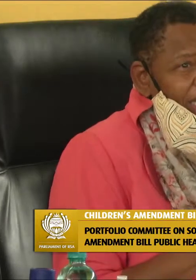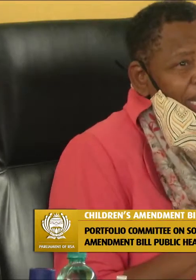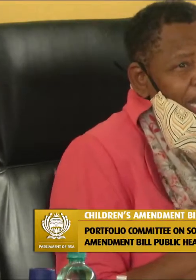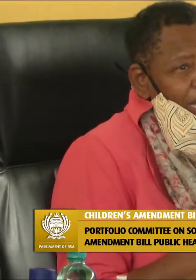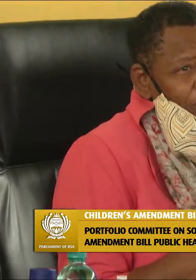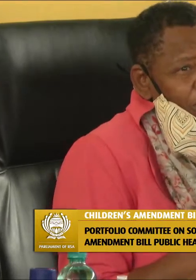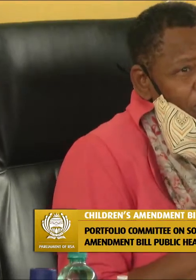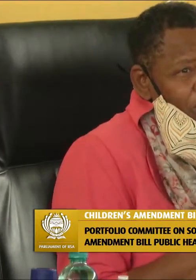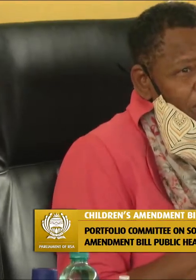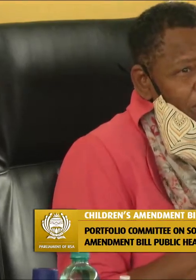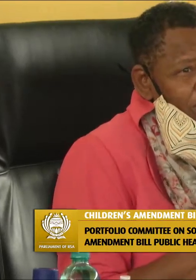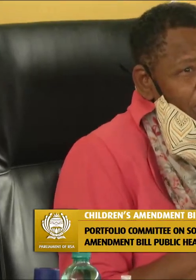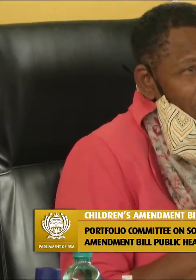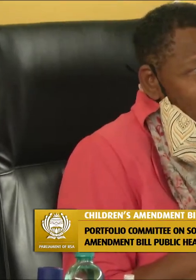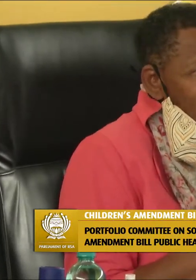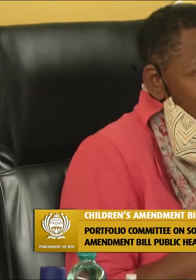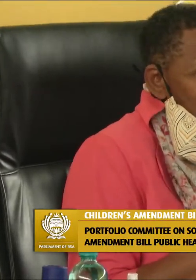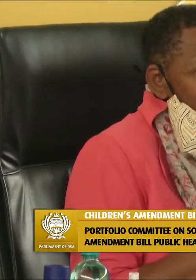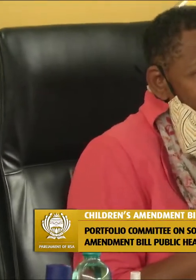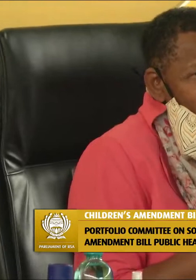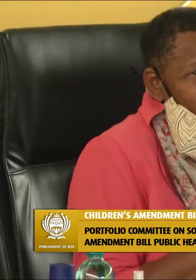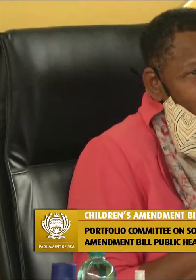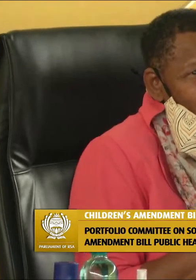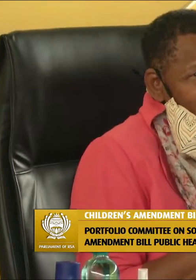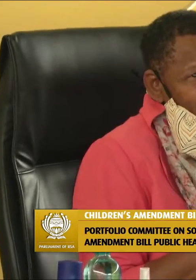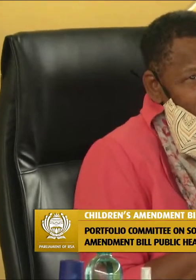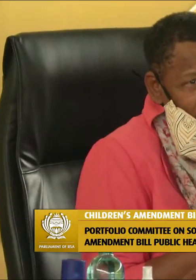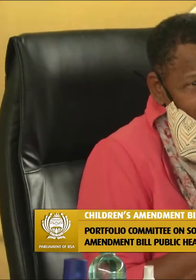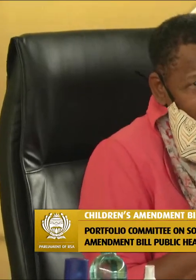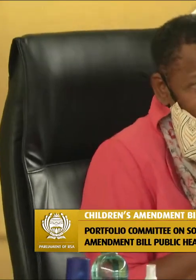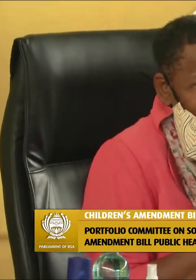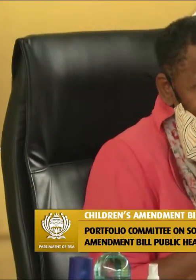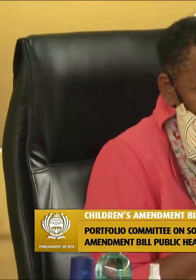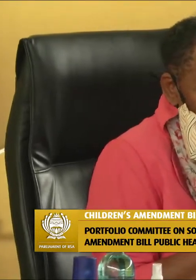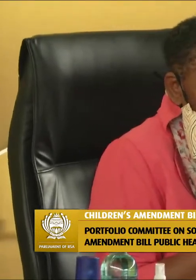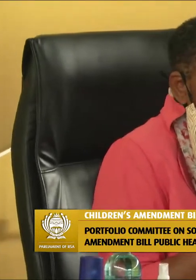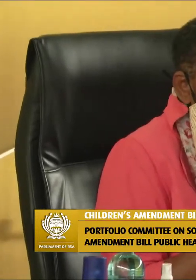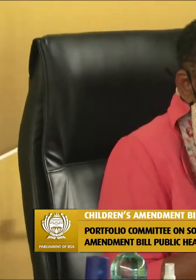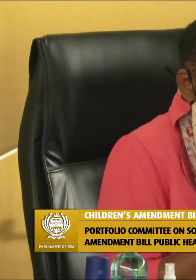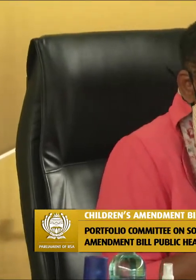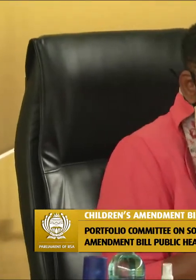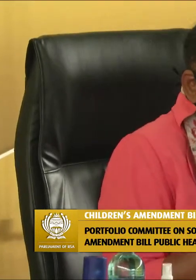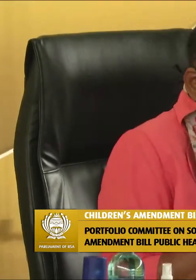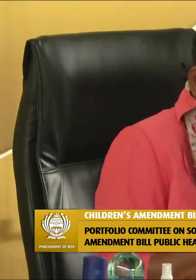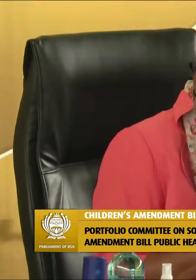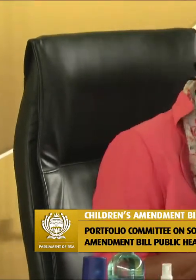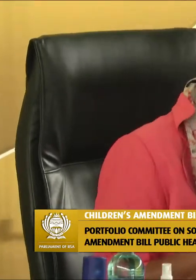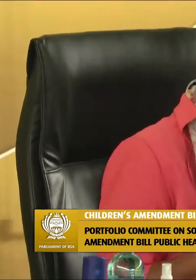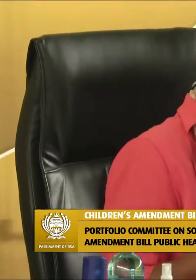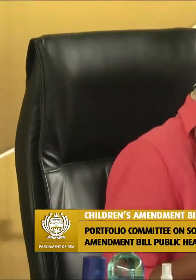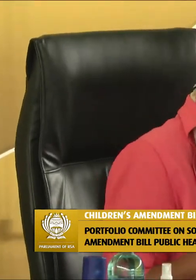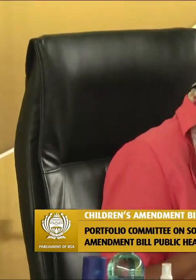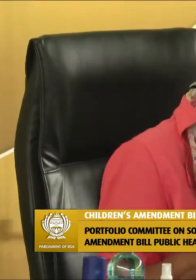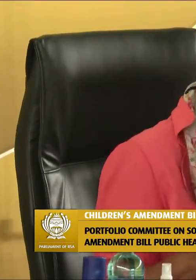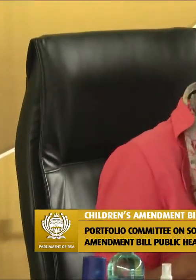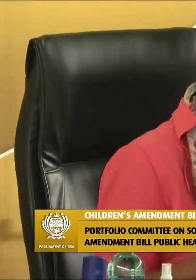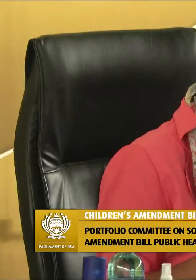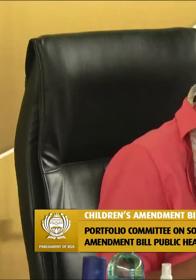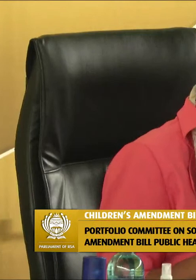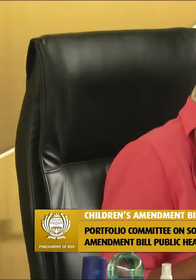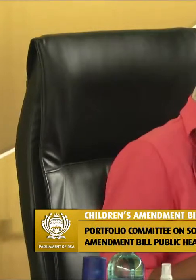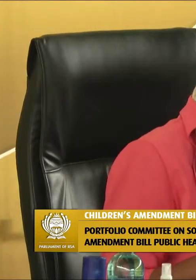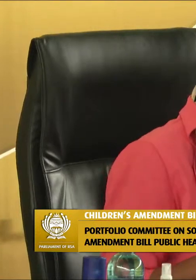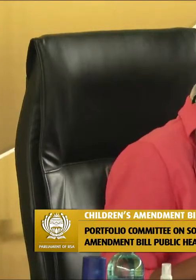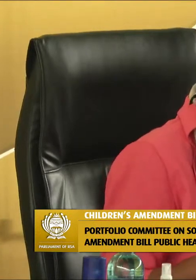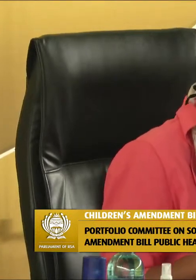banakekela ingane because bazoba omama nabo esikhatshana esizayo. It makes me happy to see